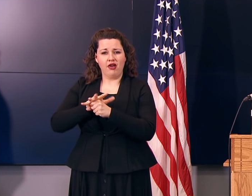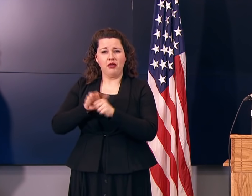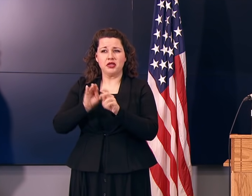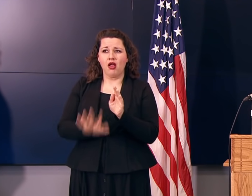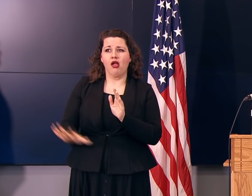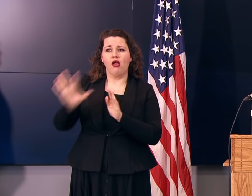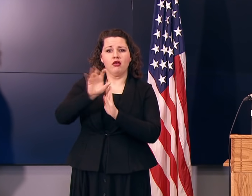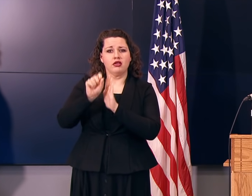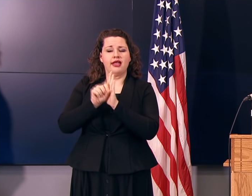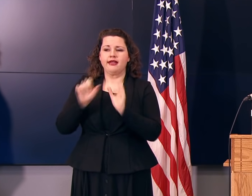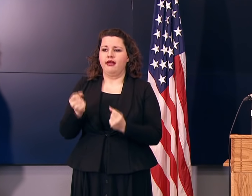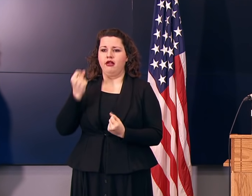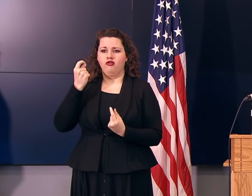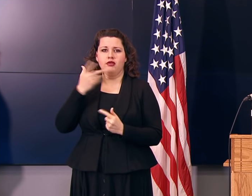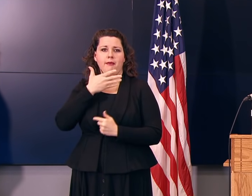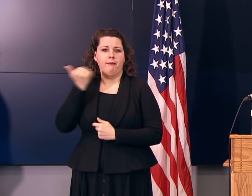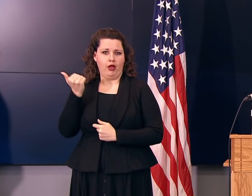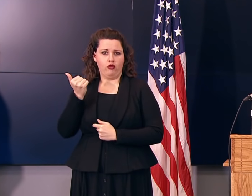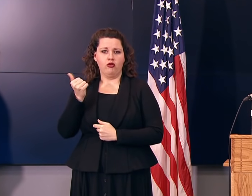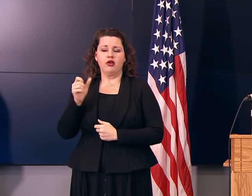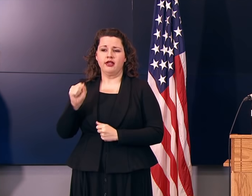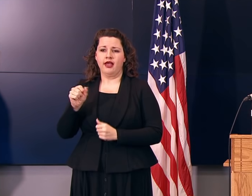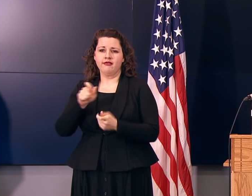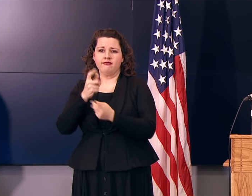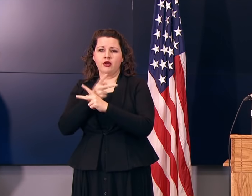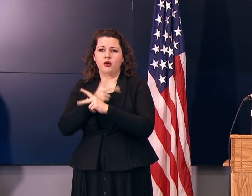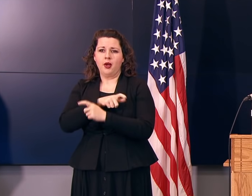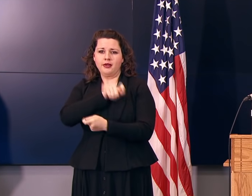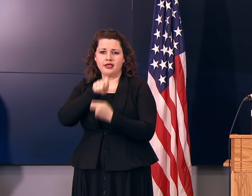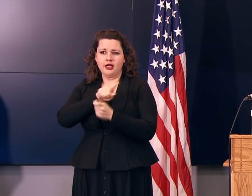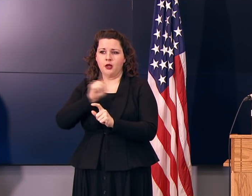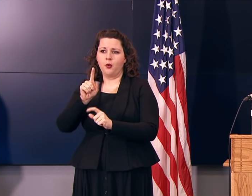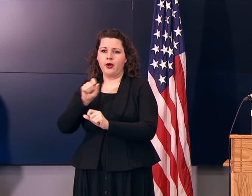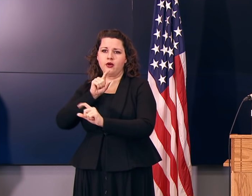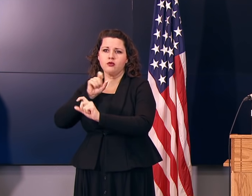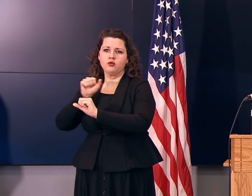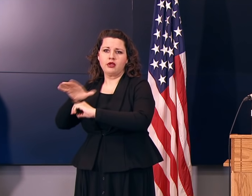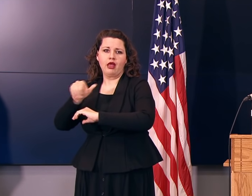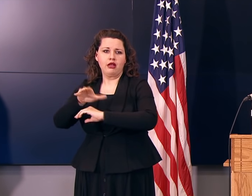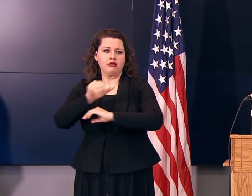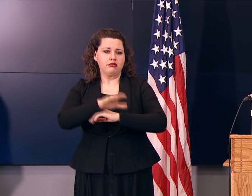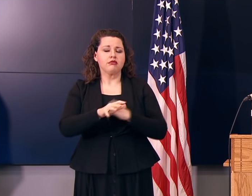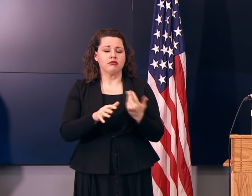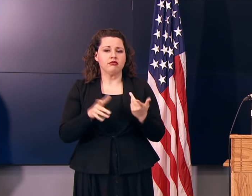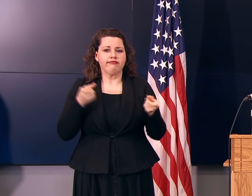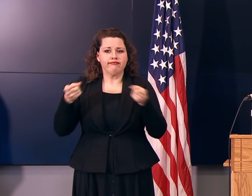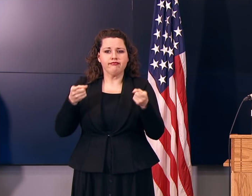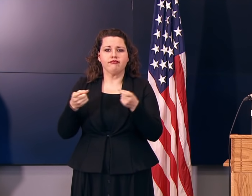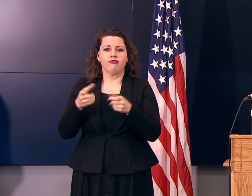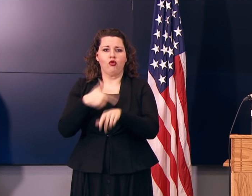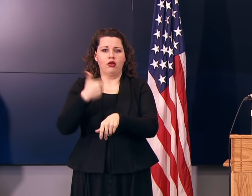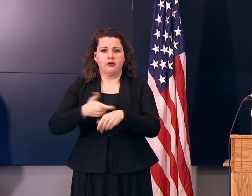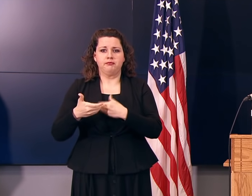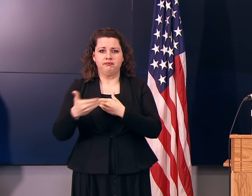state so that we can target our response efforts and focus on containing and managing the virus for the long